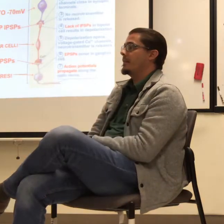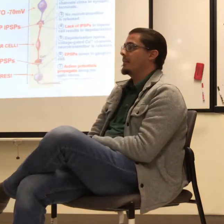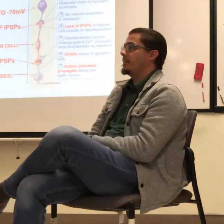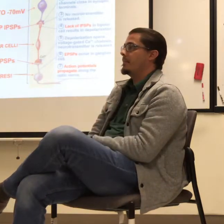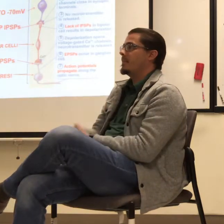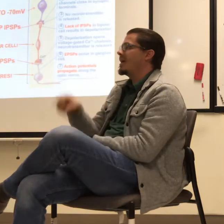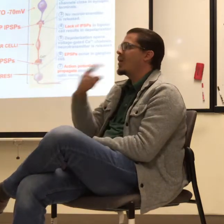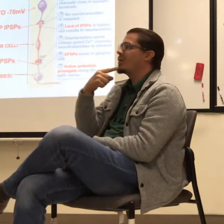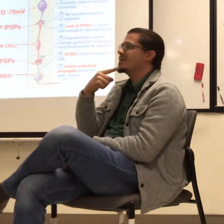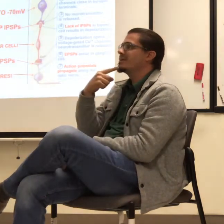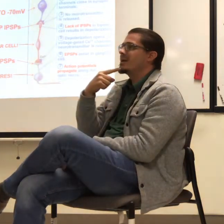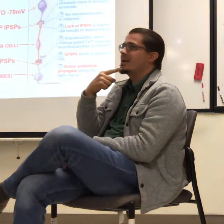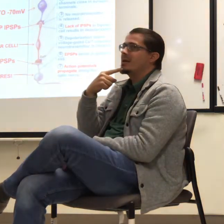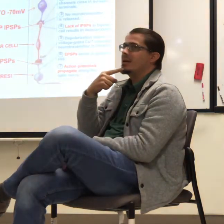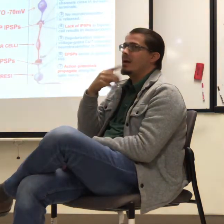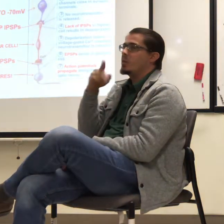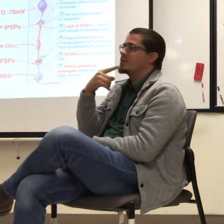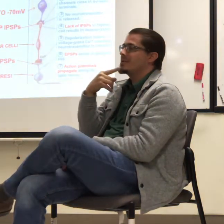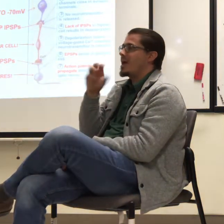I'll just say turn it on.